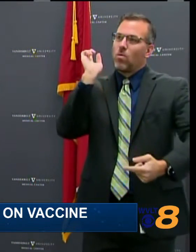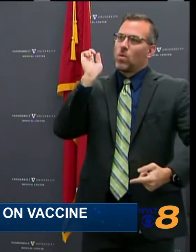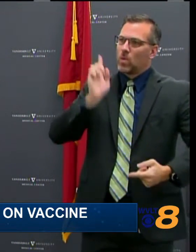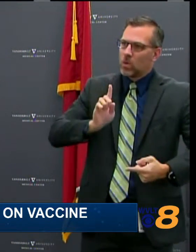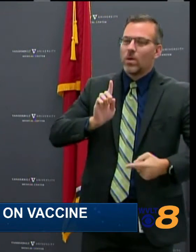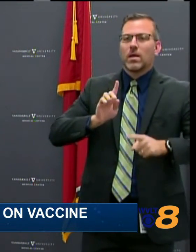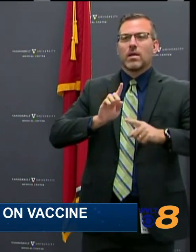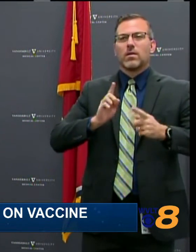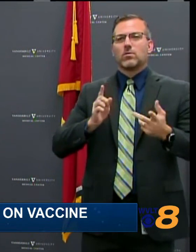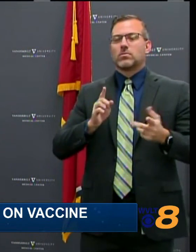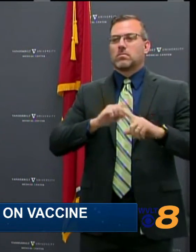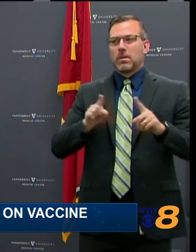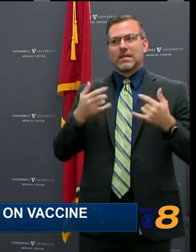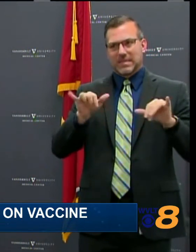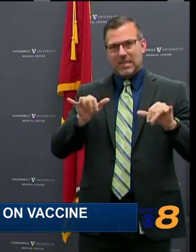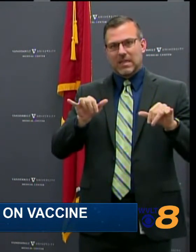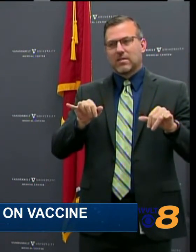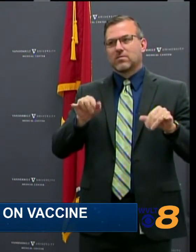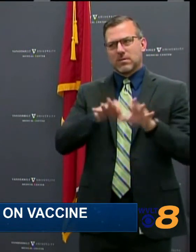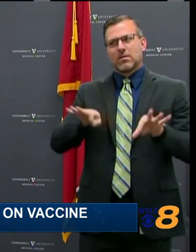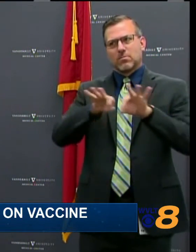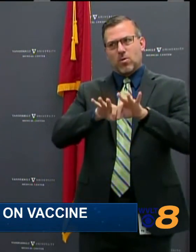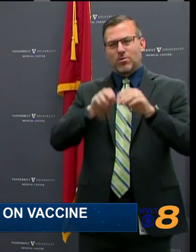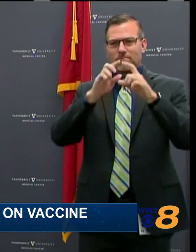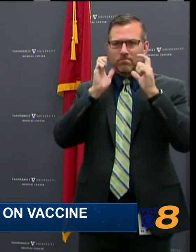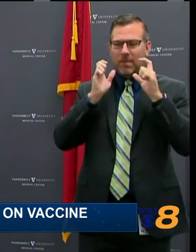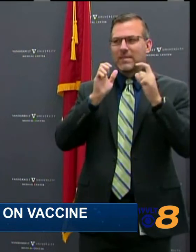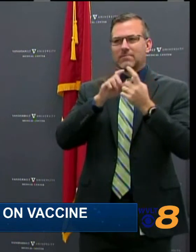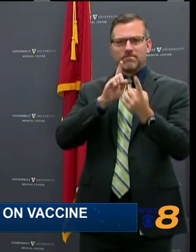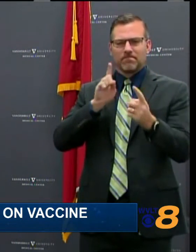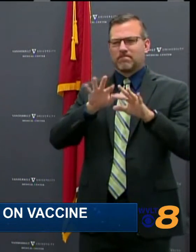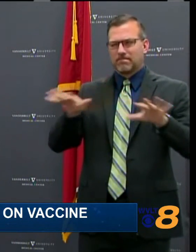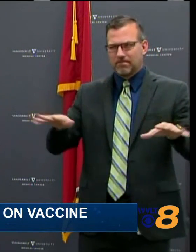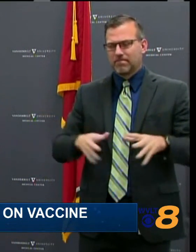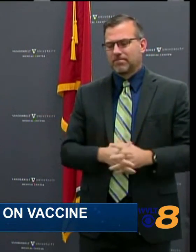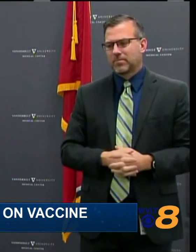our state. Before I invite Dr. Reese to